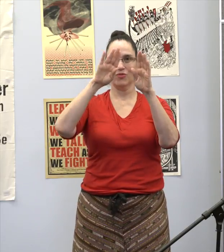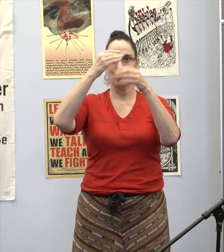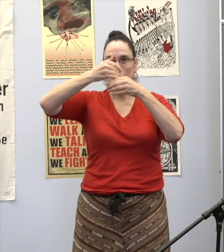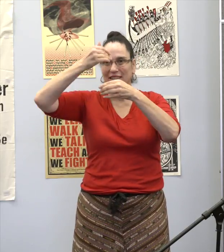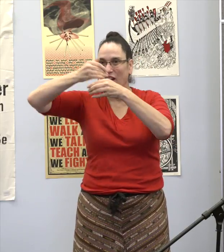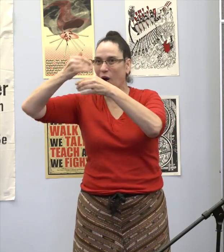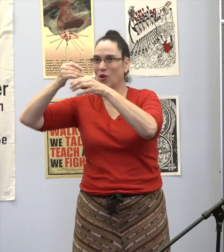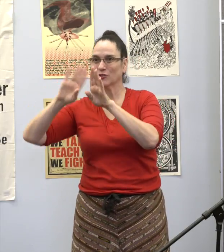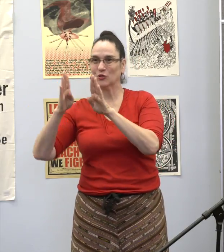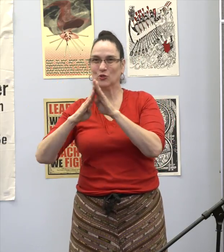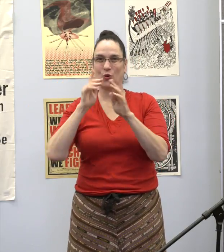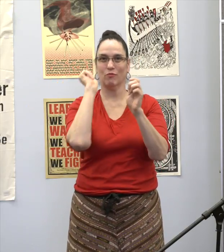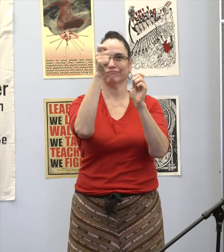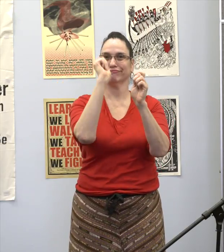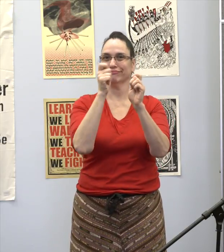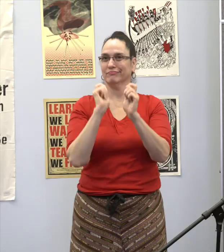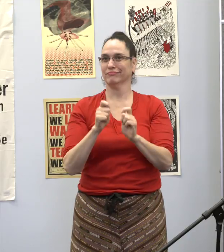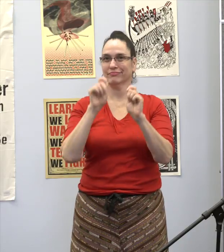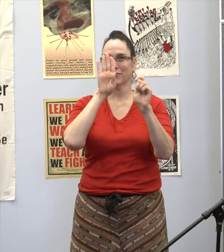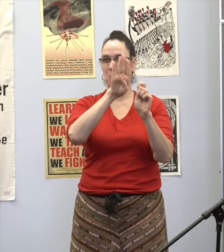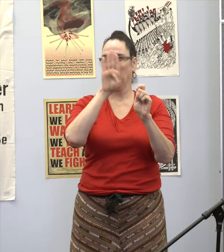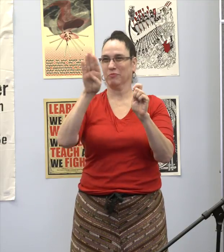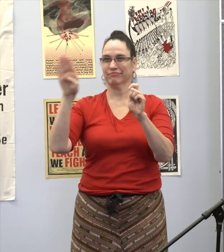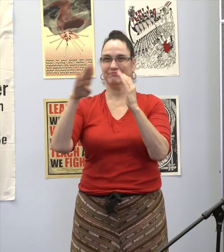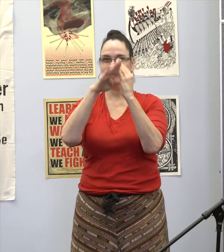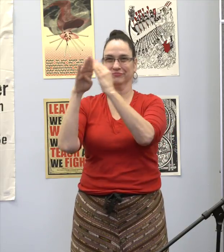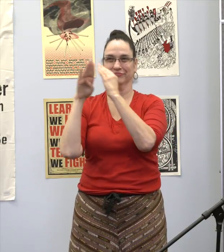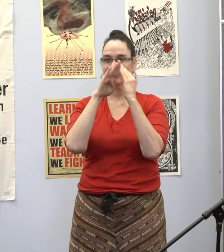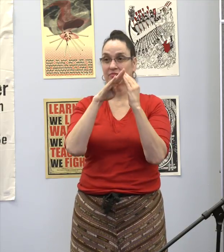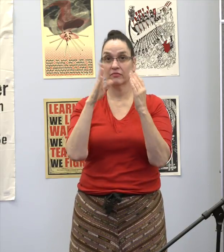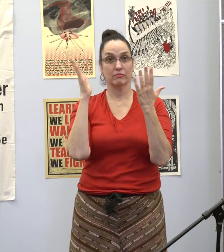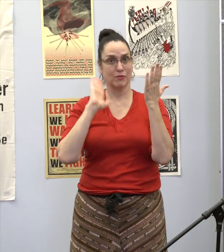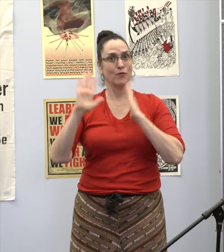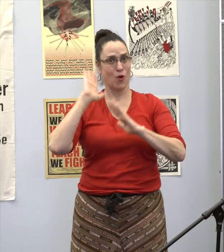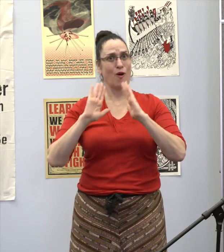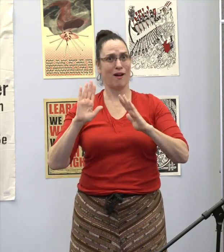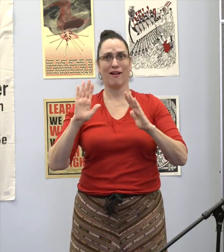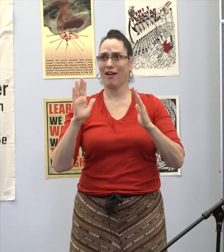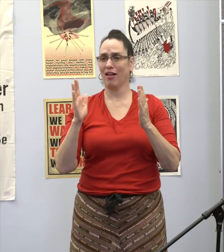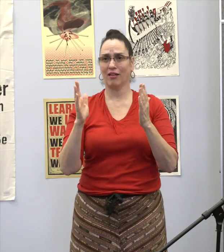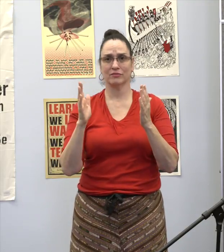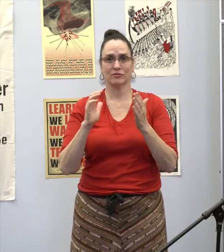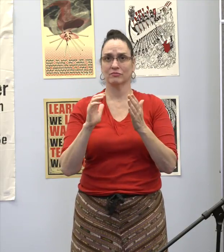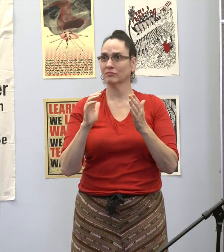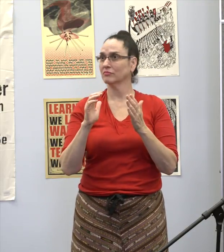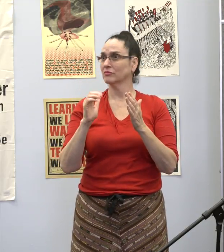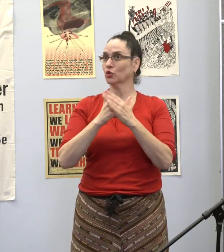It used to stand in a community like any other. Open your eyes.